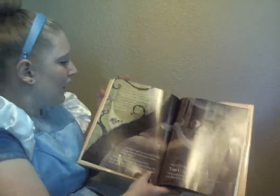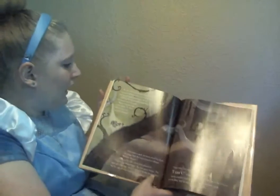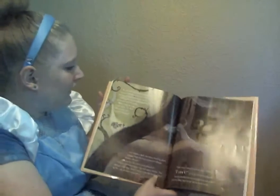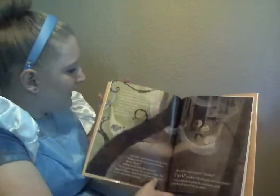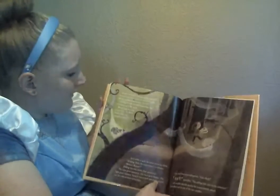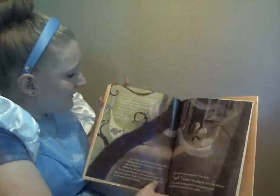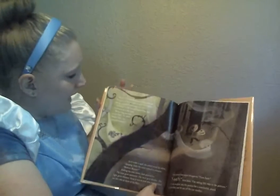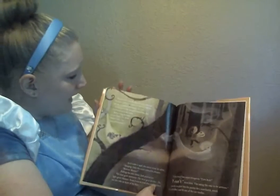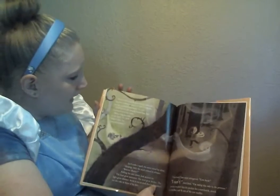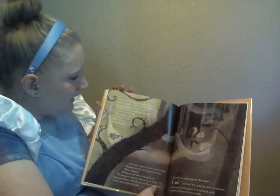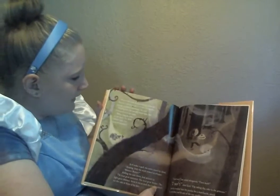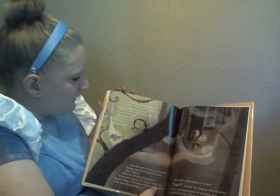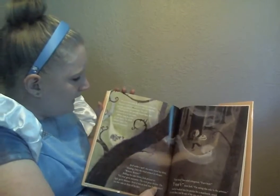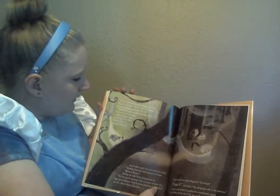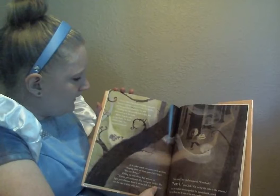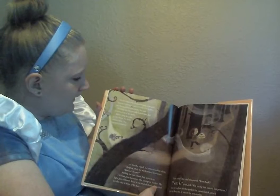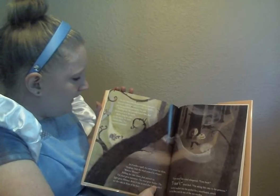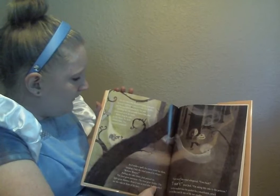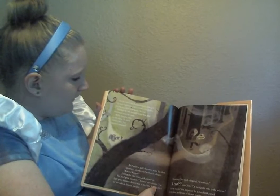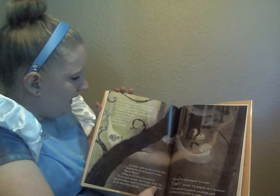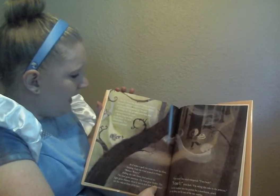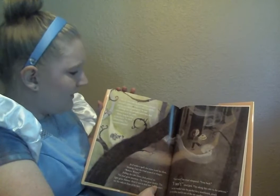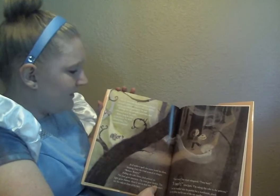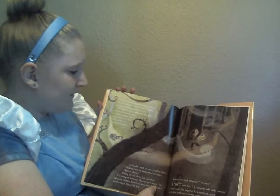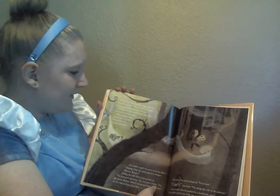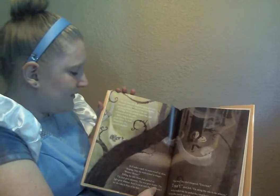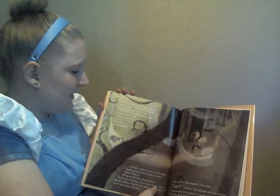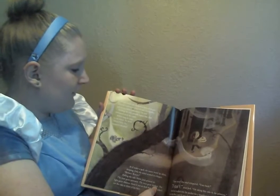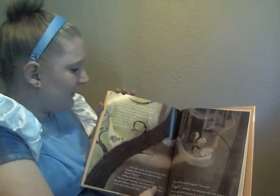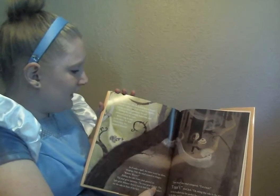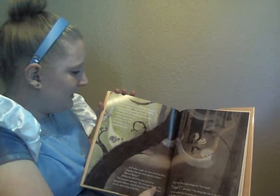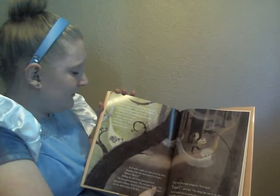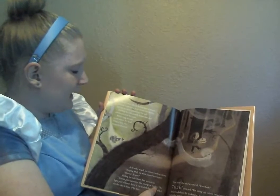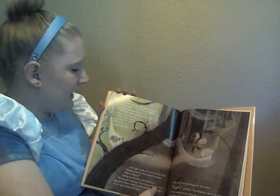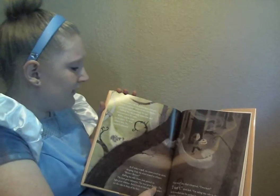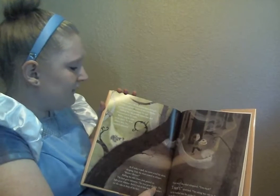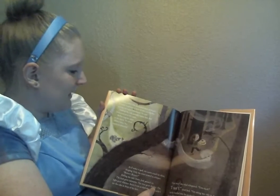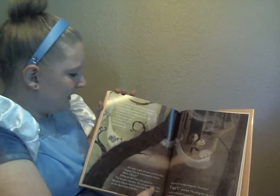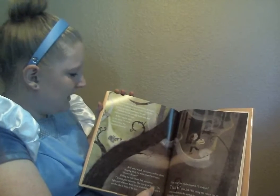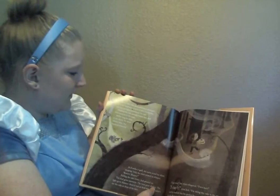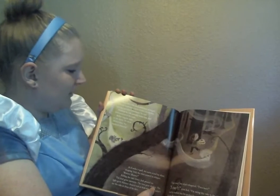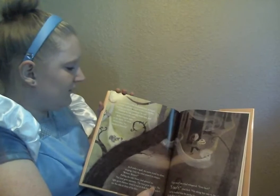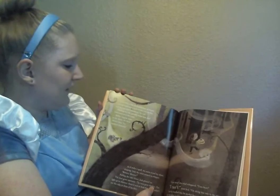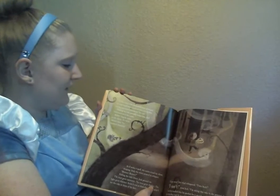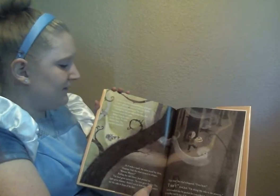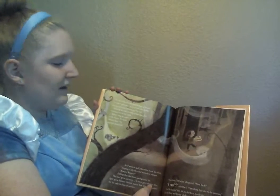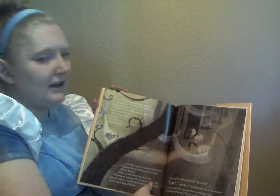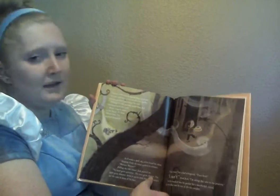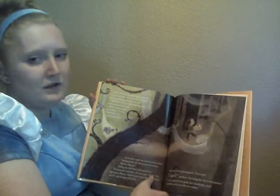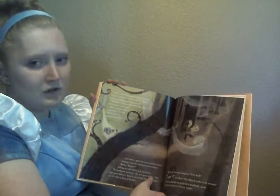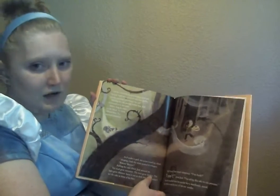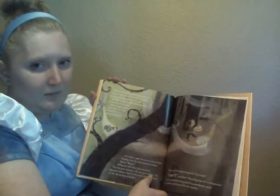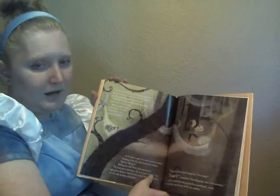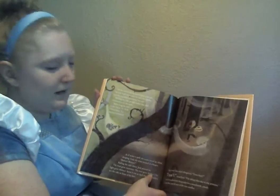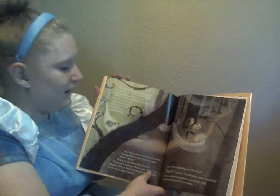On the other side, he looked down at his gift. "At least I still have a layer of cake, 10 candles, and the succulent strawberry," he